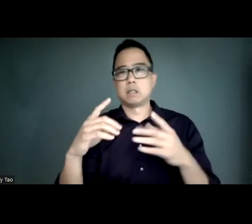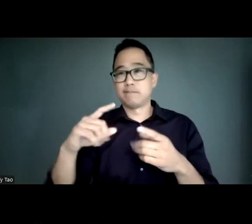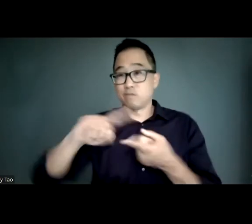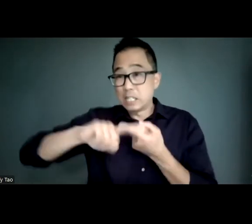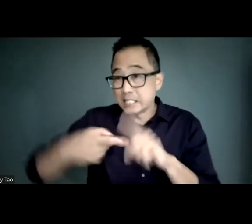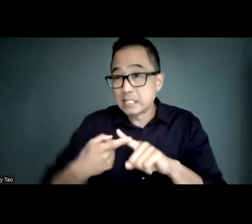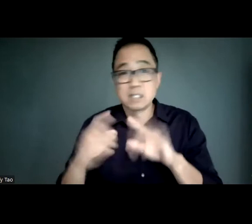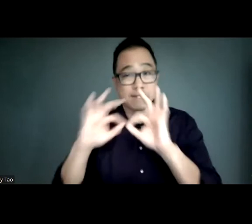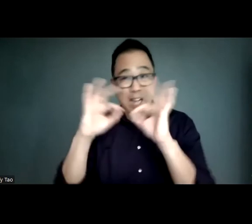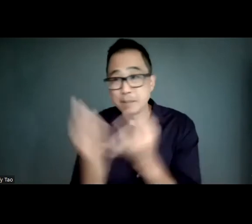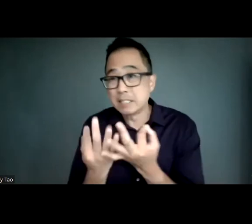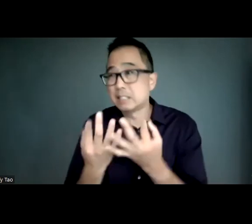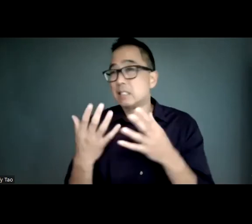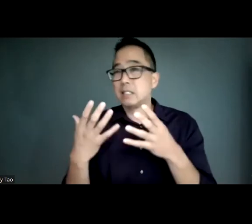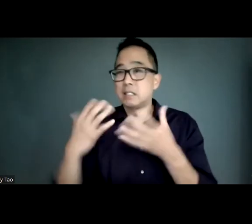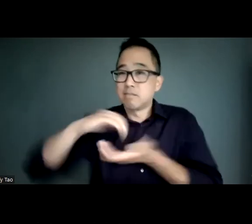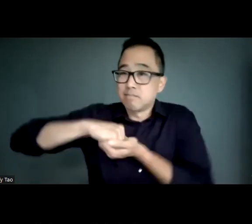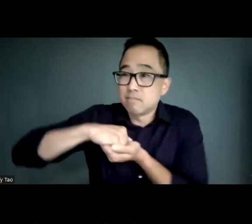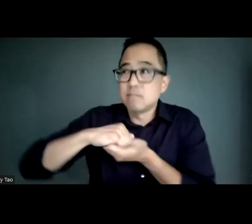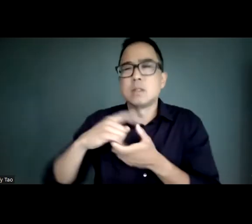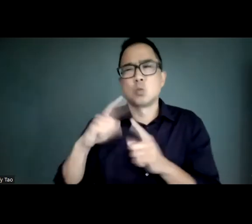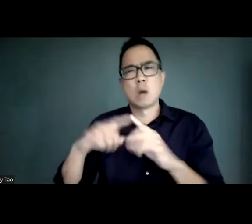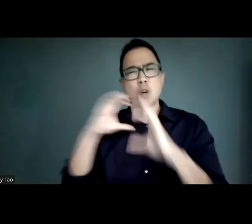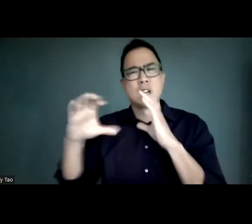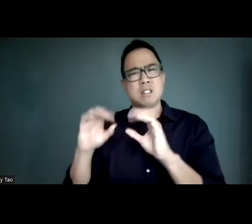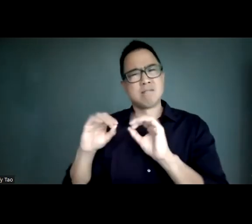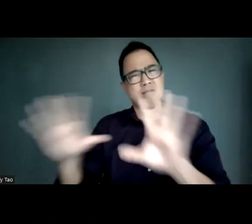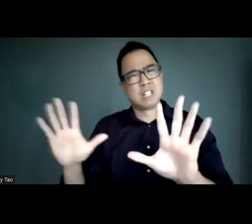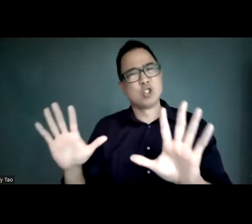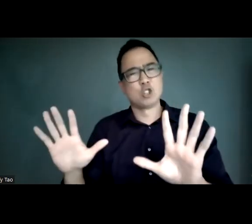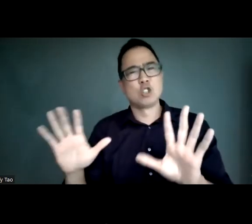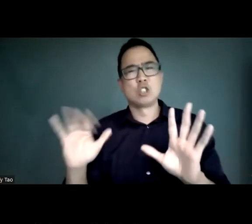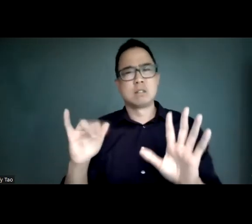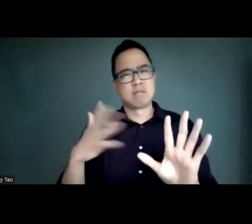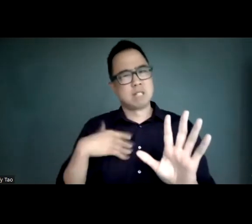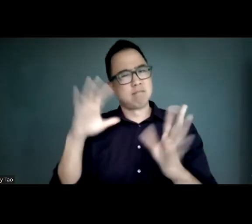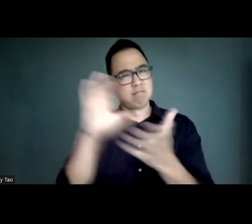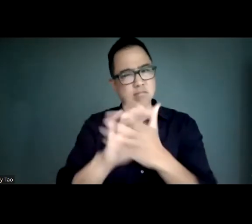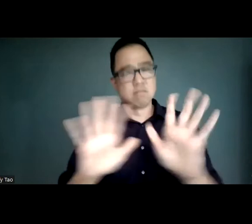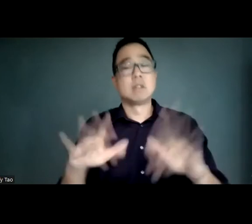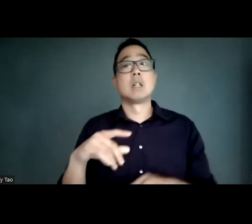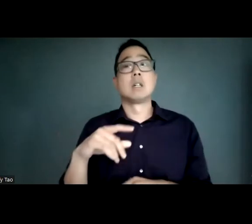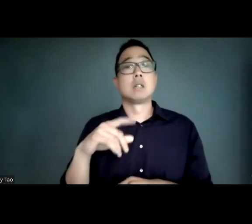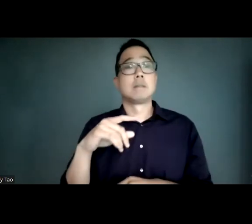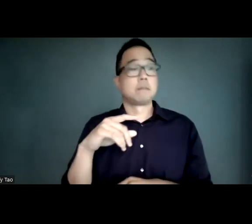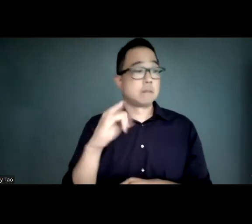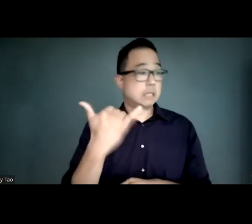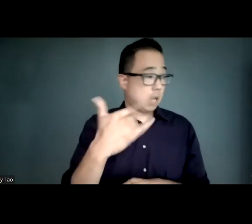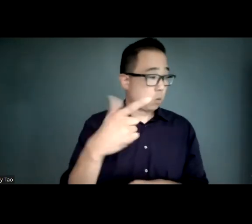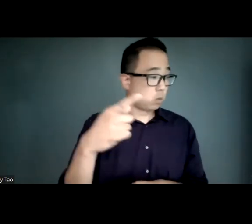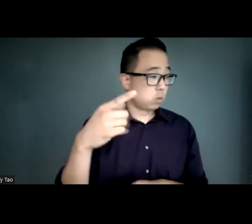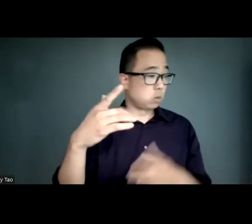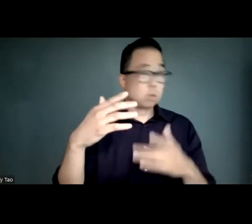It's our responsibility to take care of ourselves, our friends, our family. So communicating